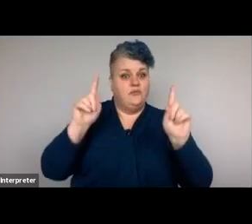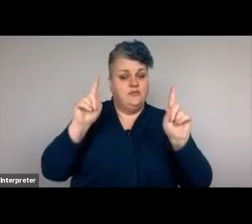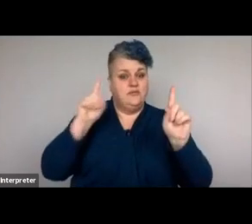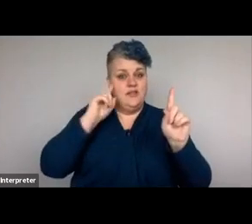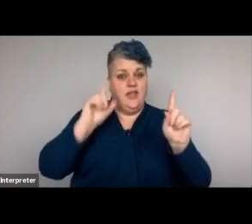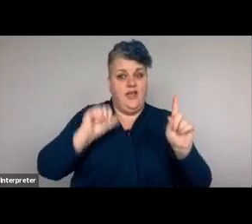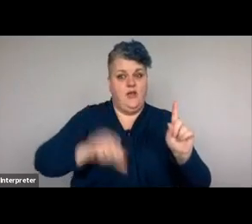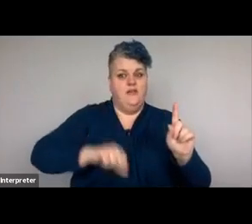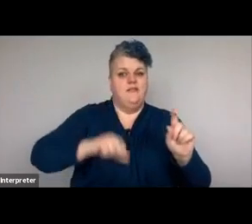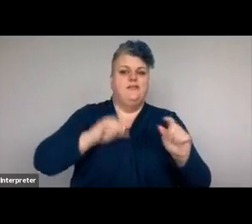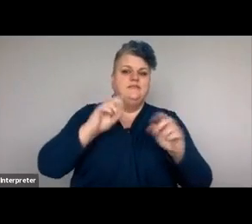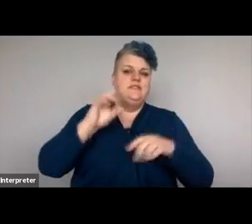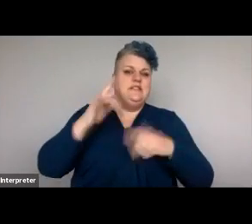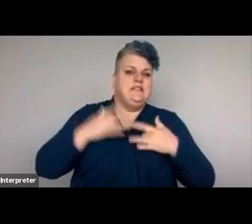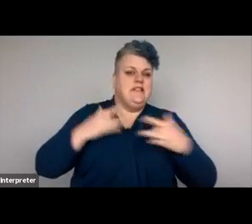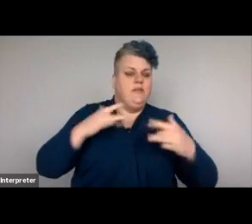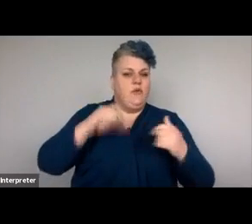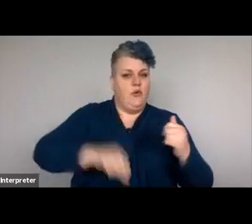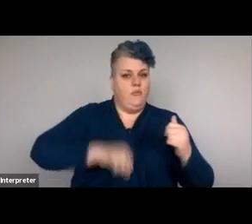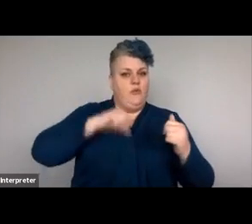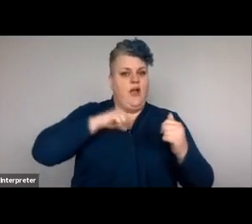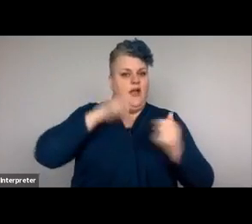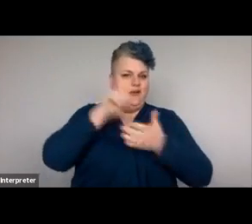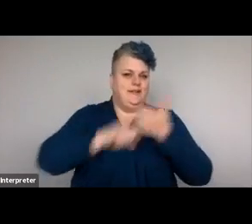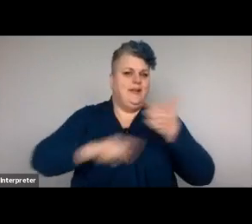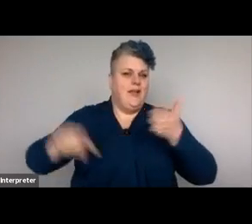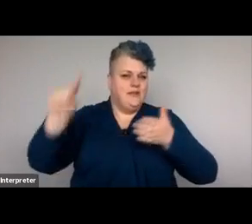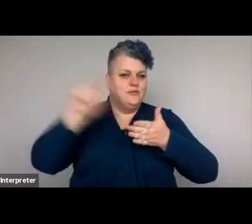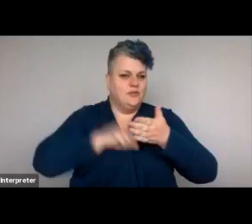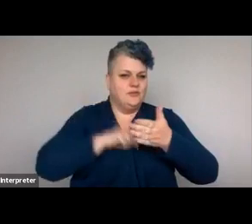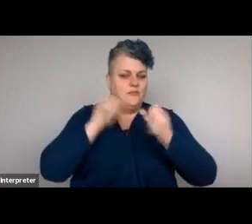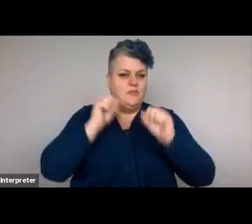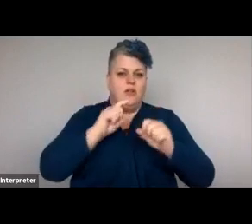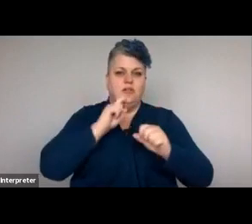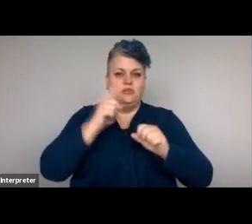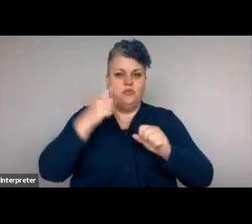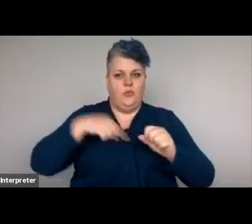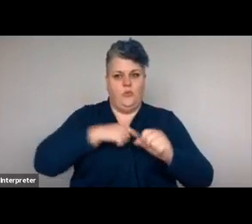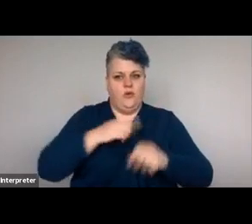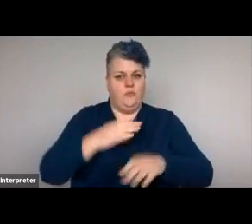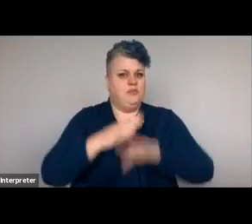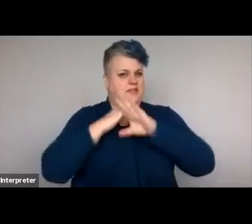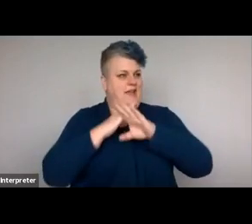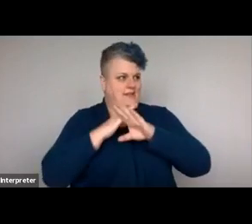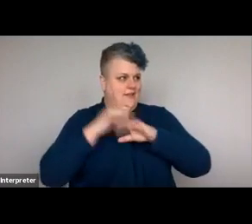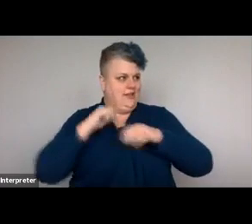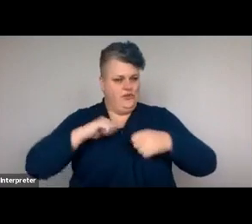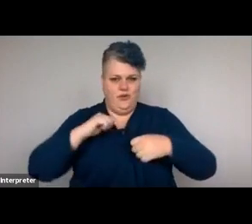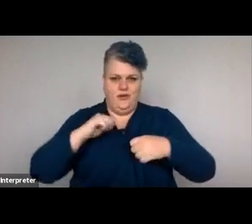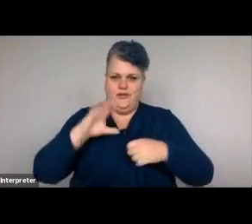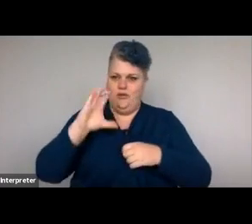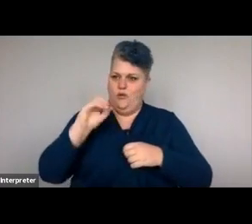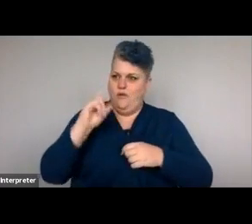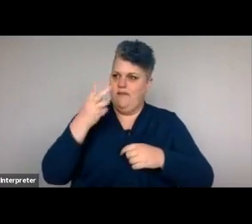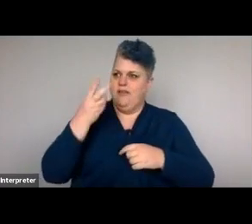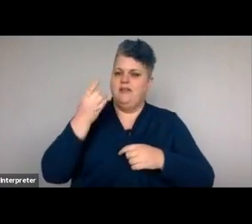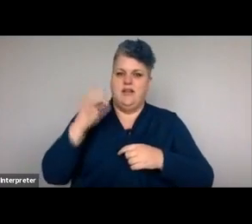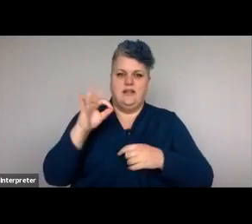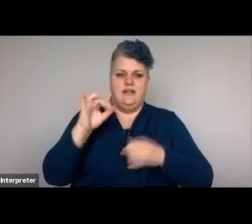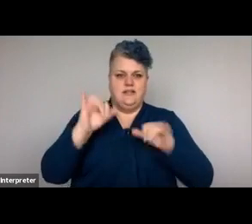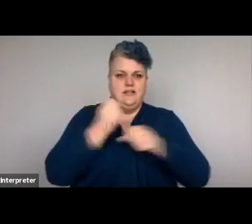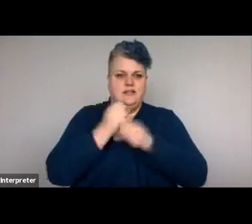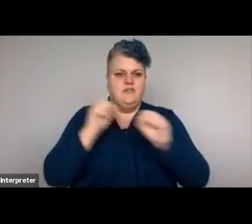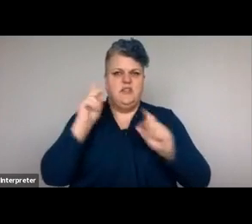Pride is being canceled this year, so we can make sure that we're all protected during this time and get to stay safe. But you can already see